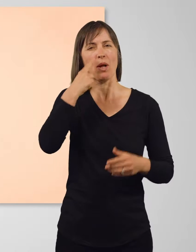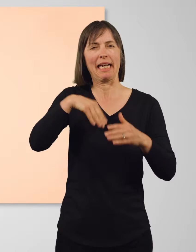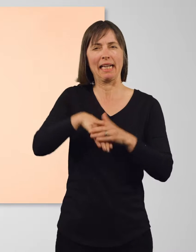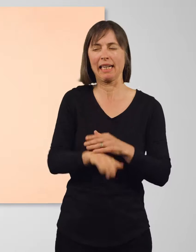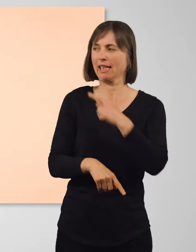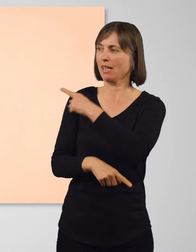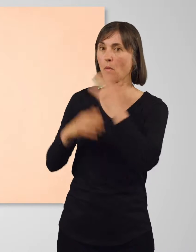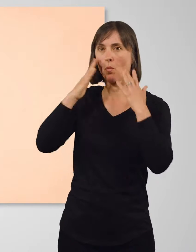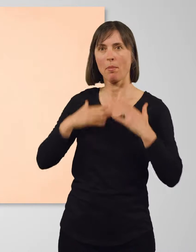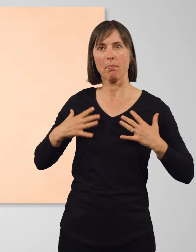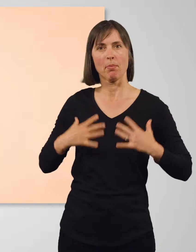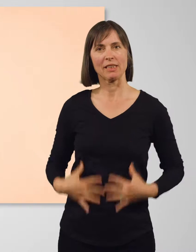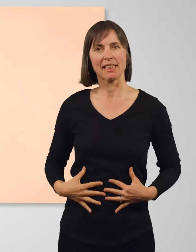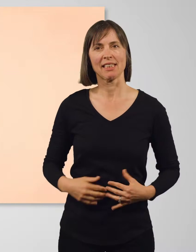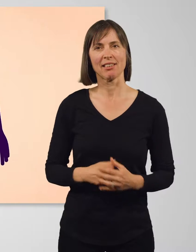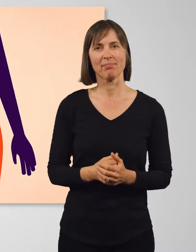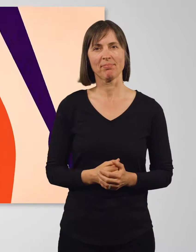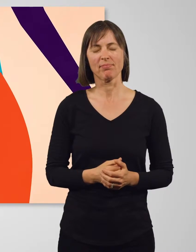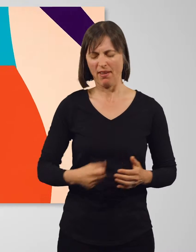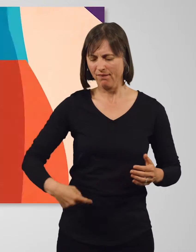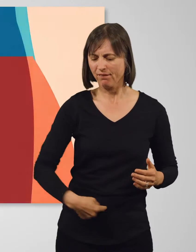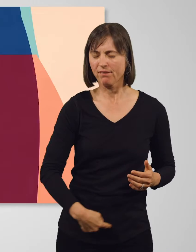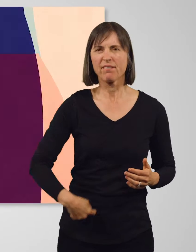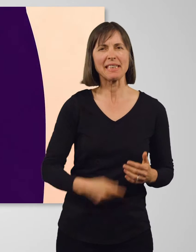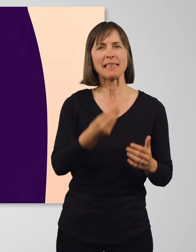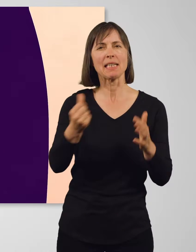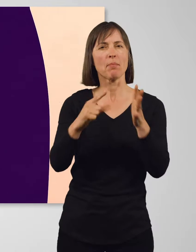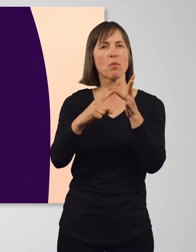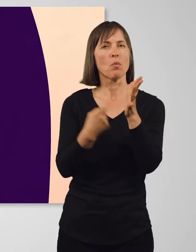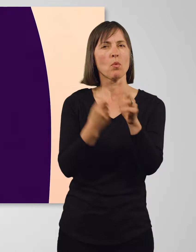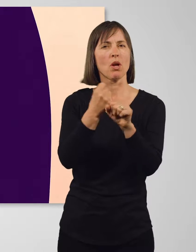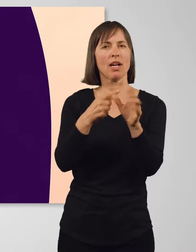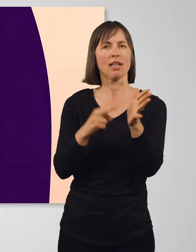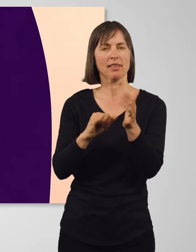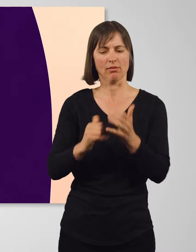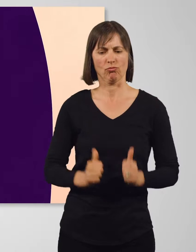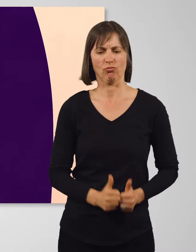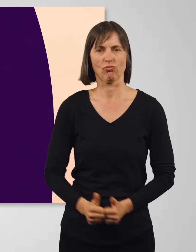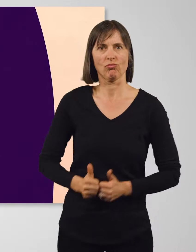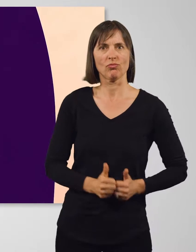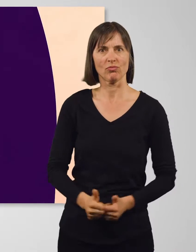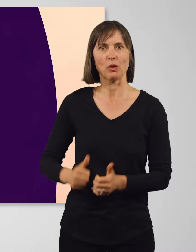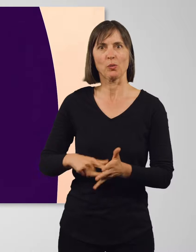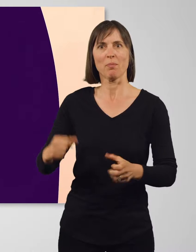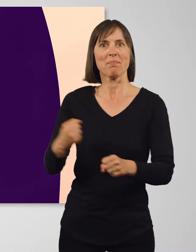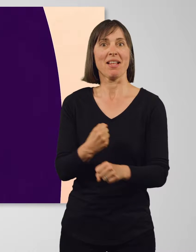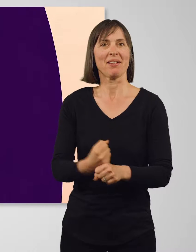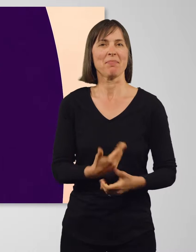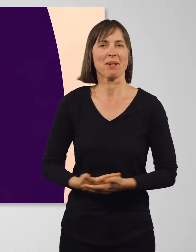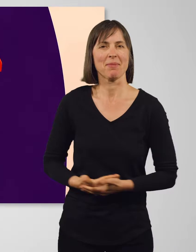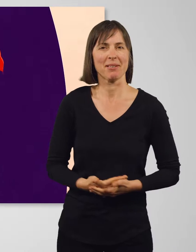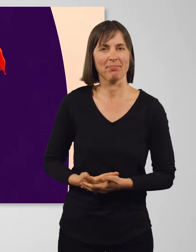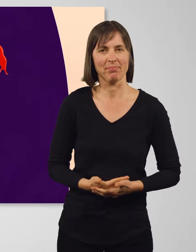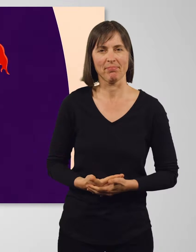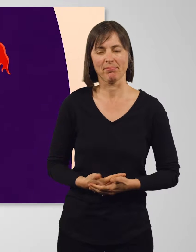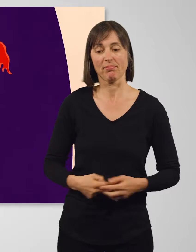Let's start by looking inside a woman's body. There are a number of organs that work together to produce a baby.